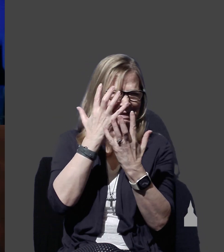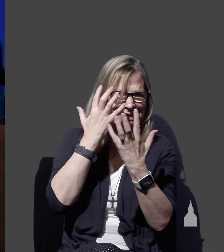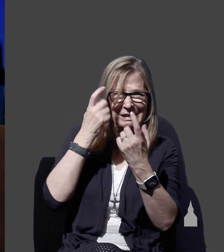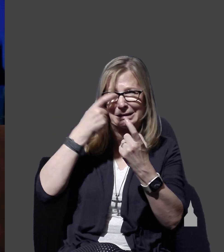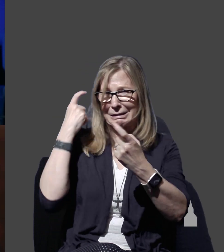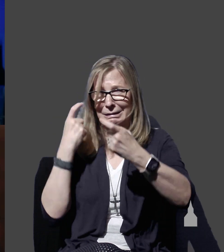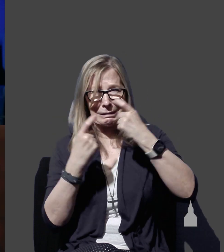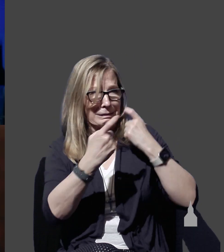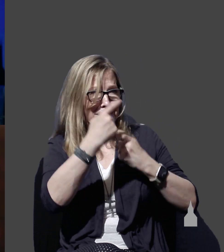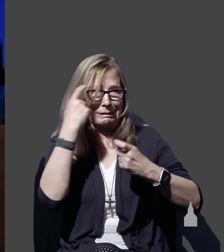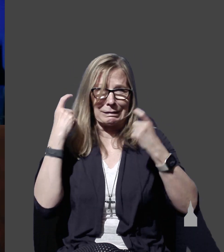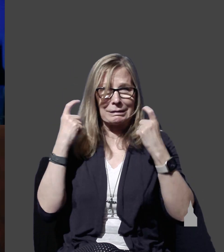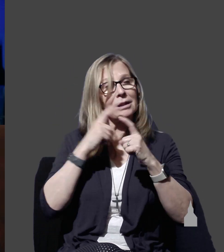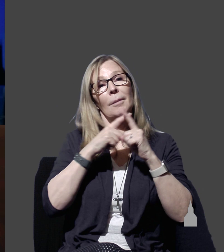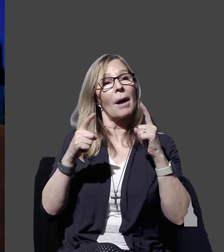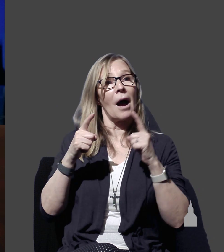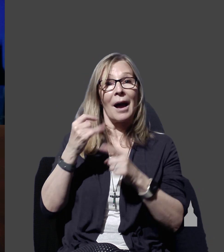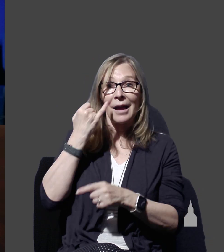highway.